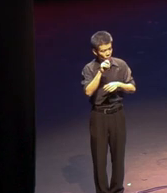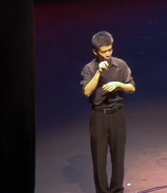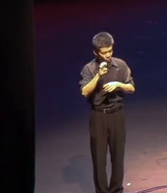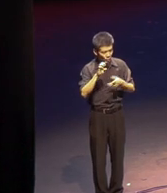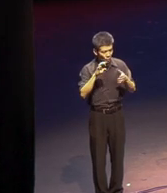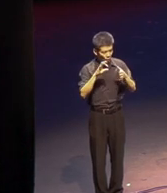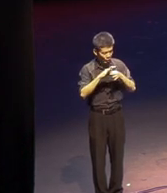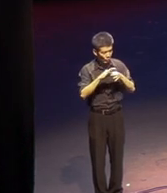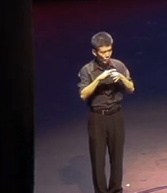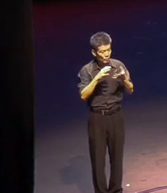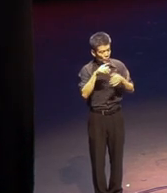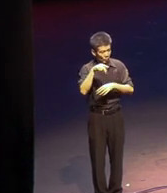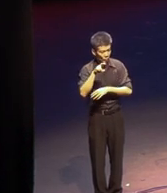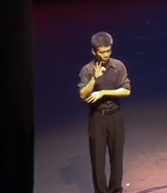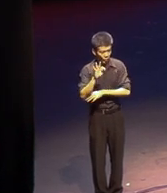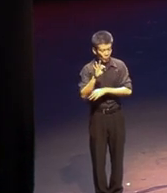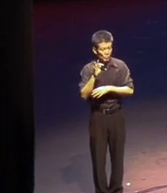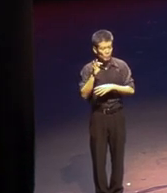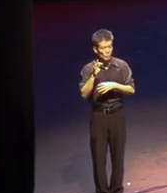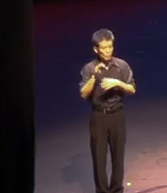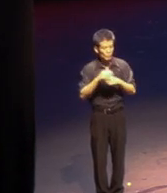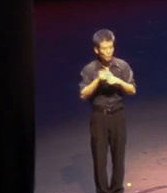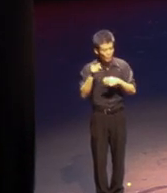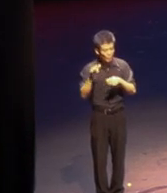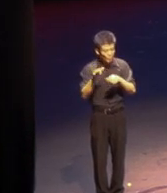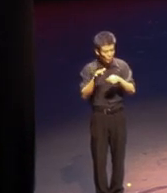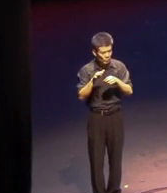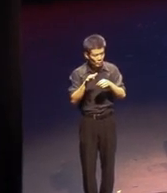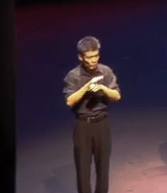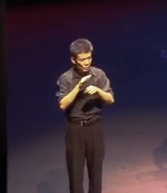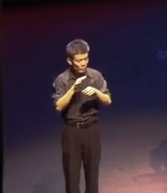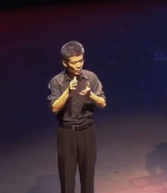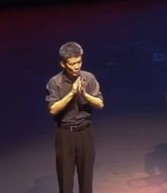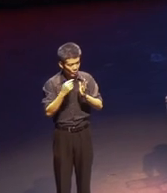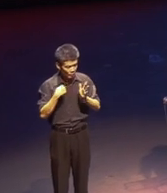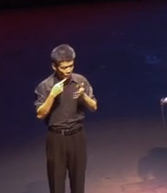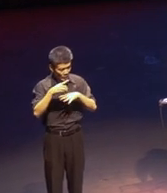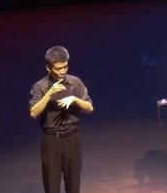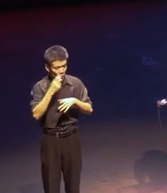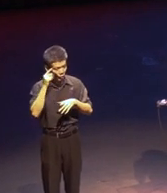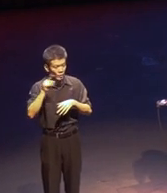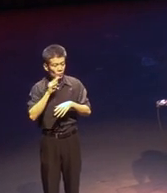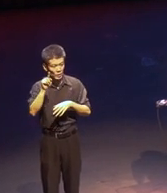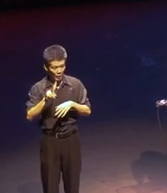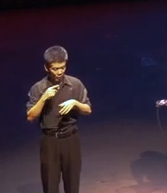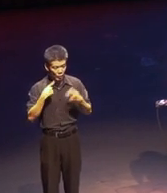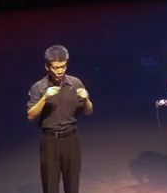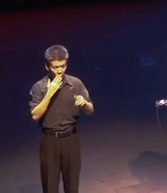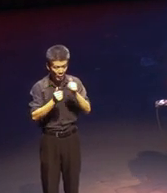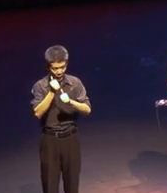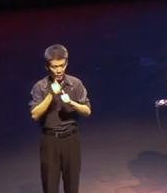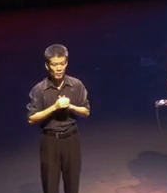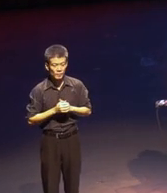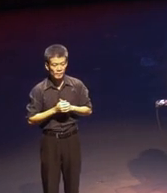tonality of Prof. Prof is actually sick because I've got full and he's coughing, so he asked that I deliver the speech on his behalf. I will try my